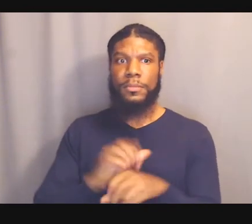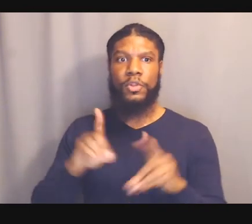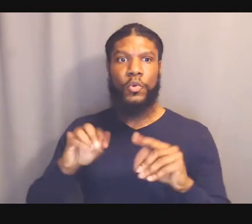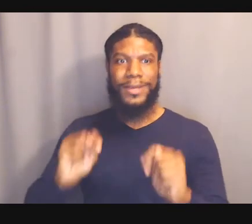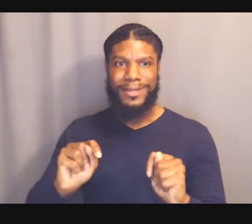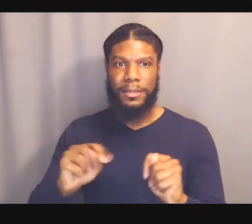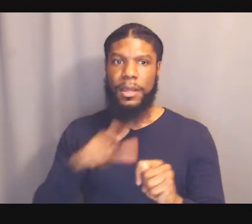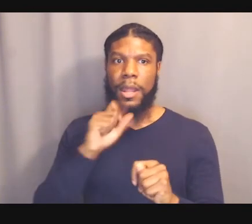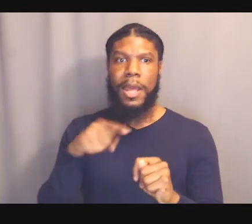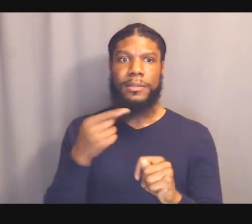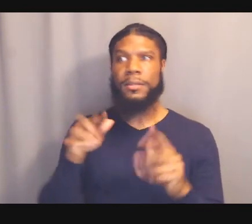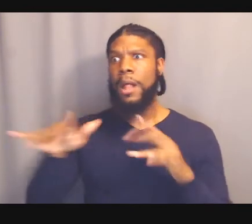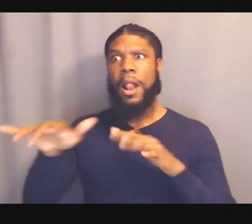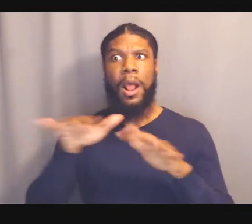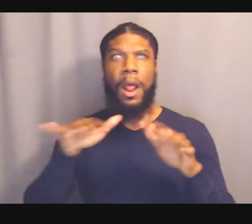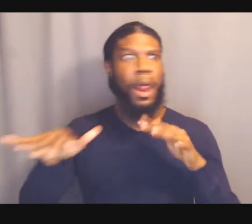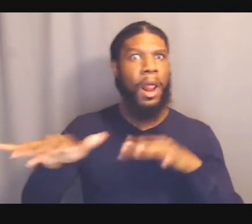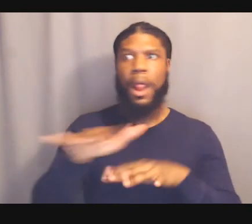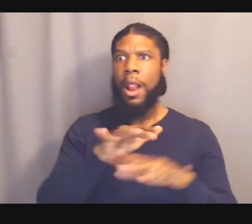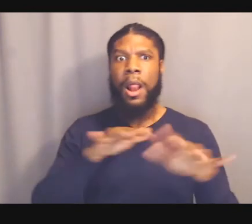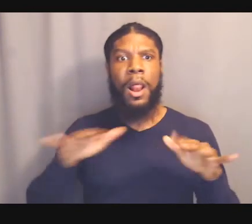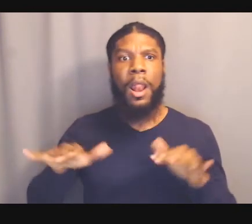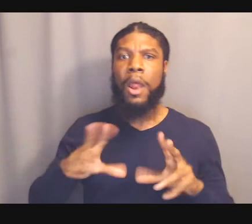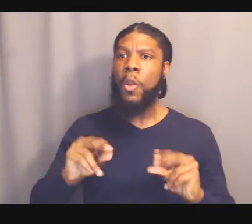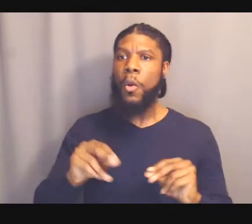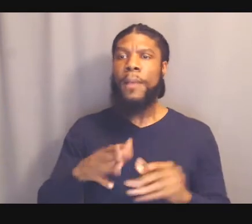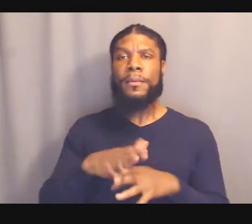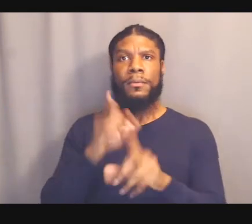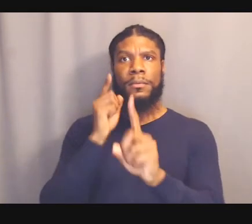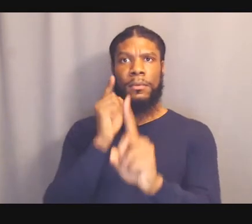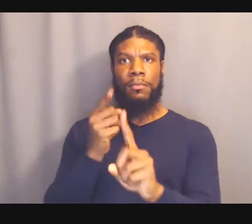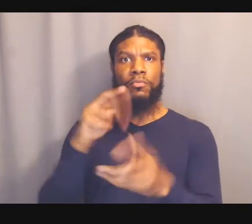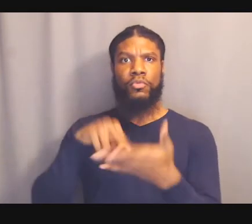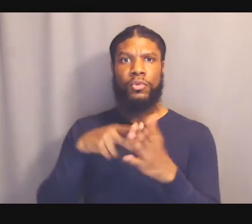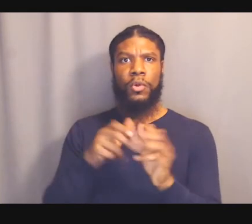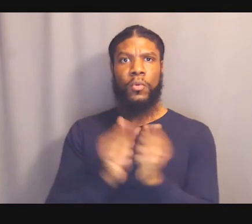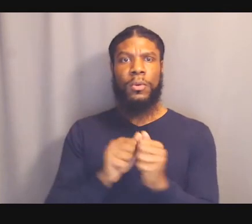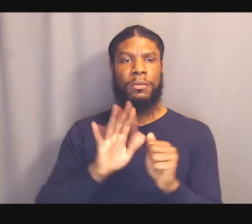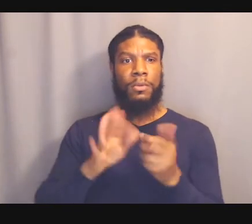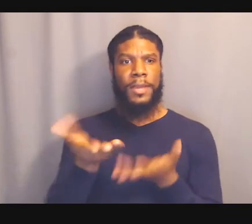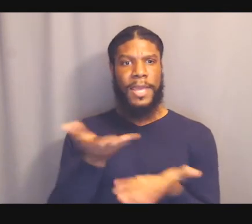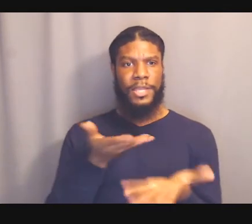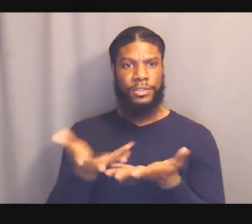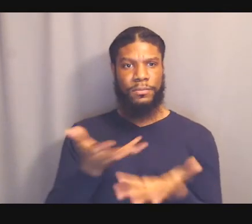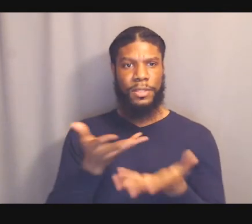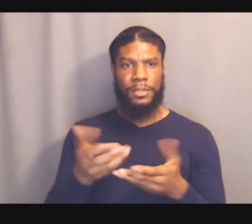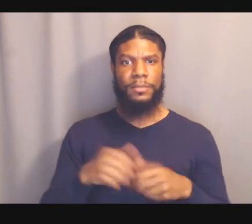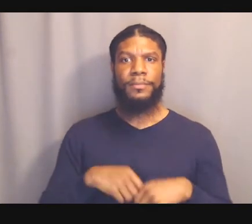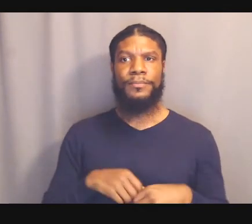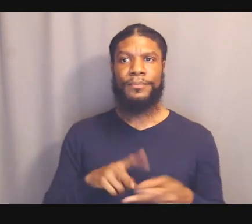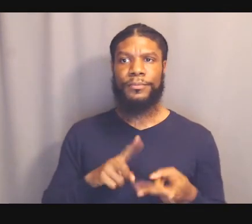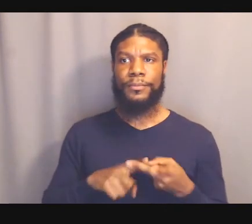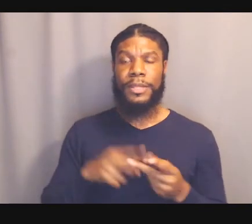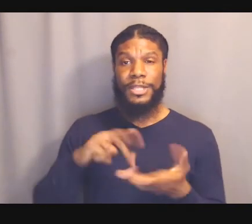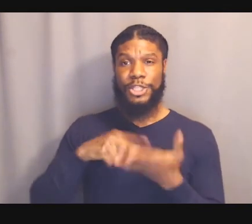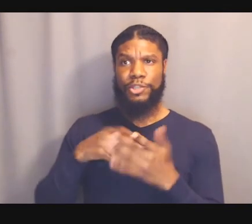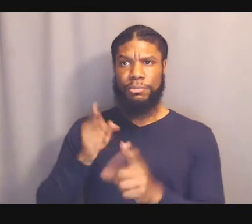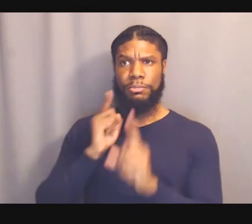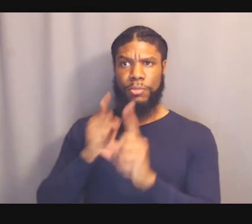the place, but being intentional in the engagement, intentional in the